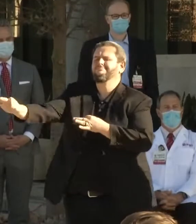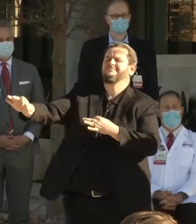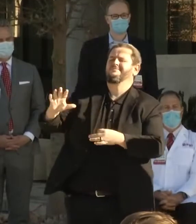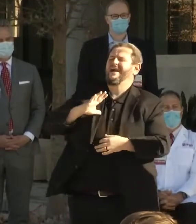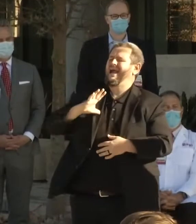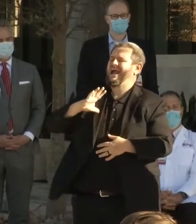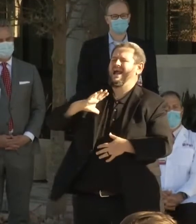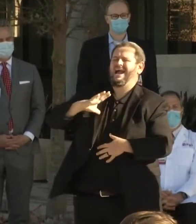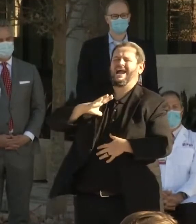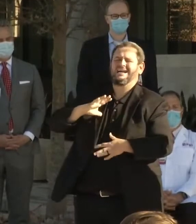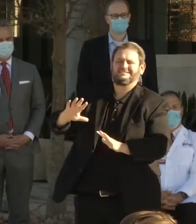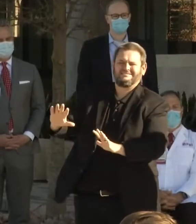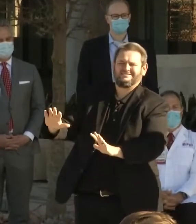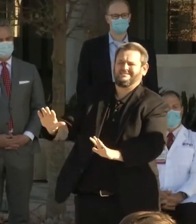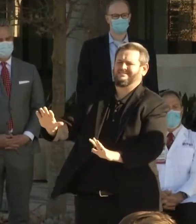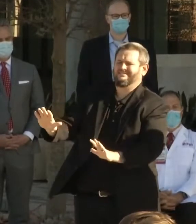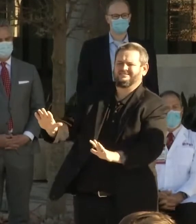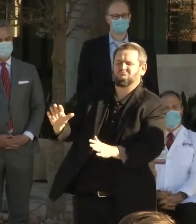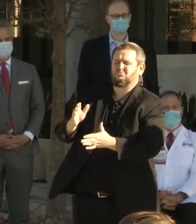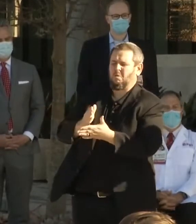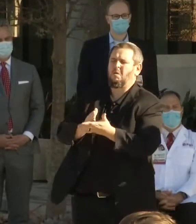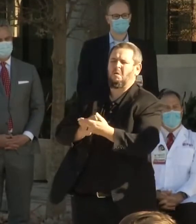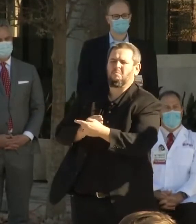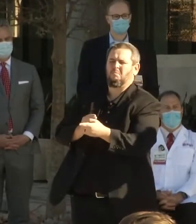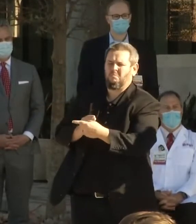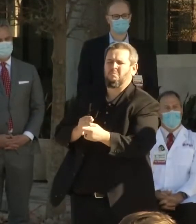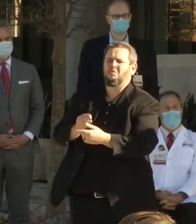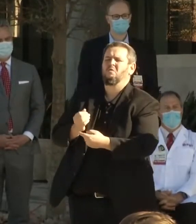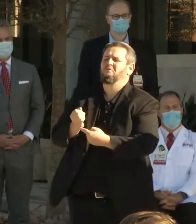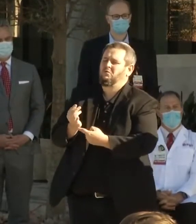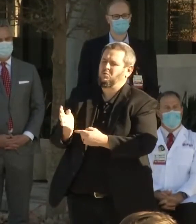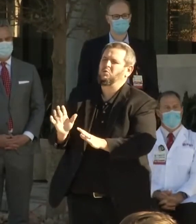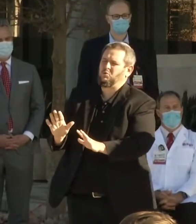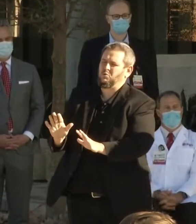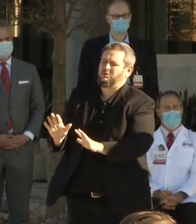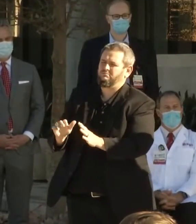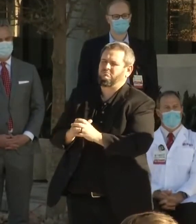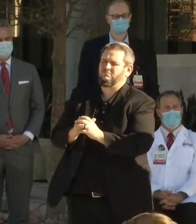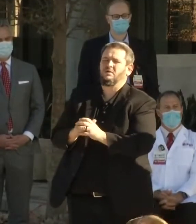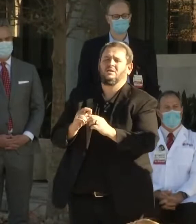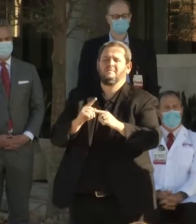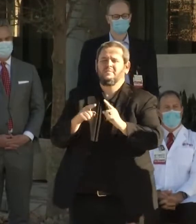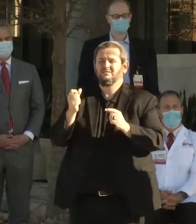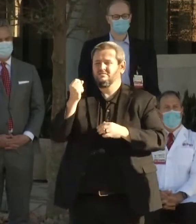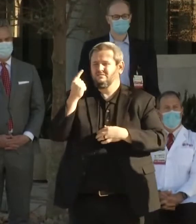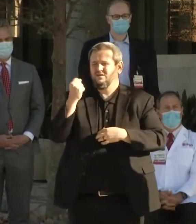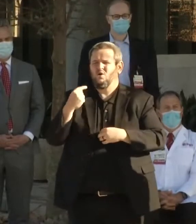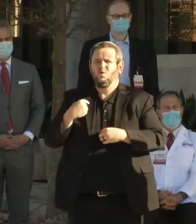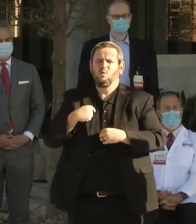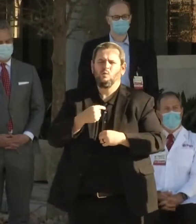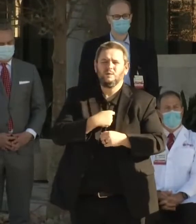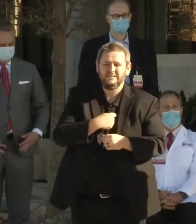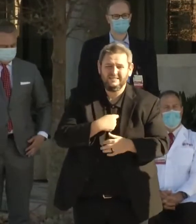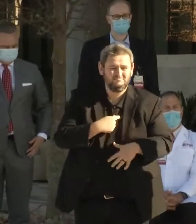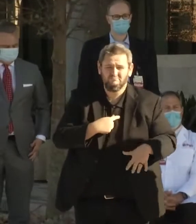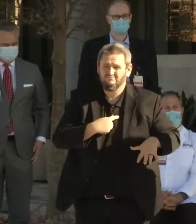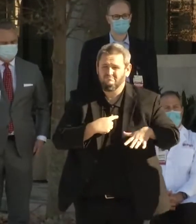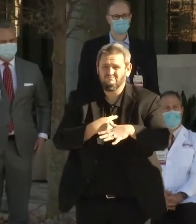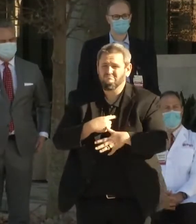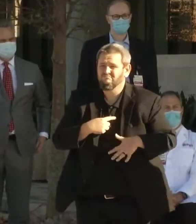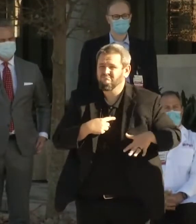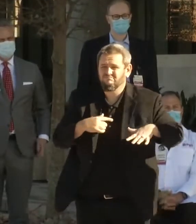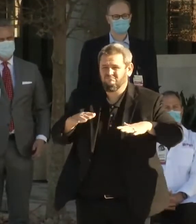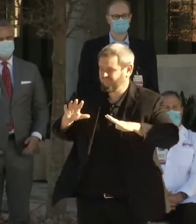a small percentage of procedures. So what we as the CMO team and then internally in all of our facilities